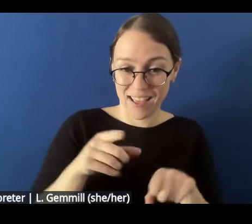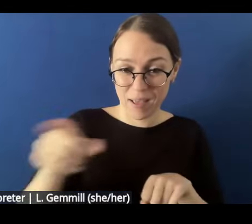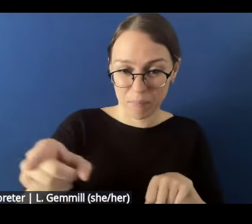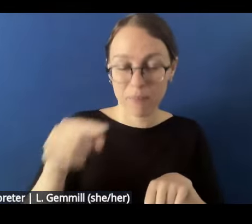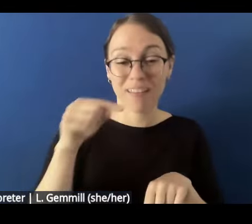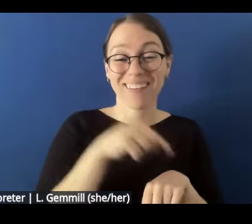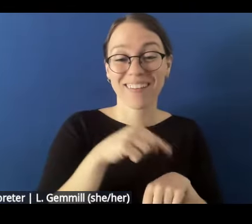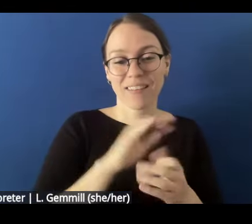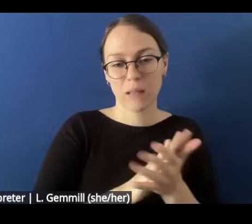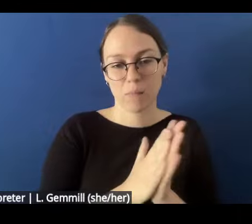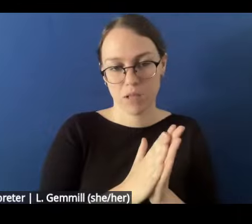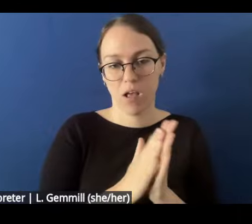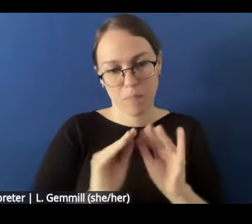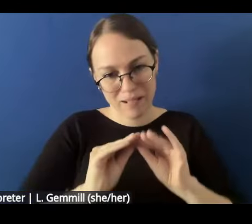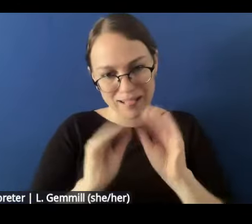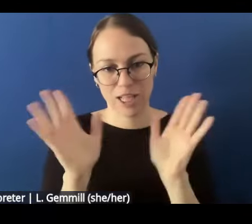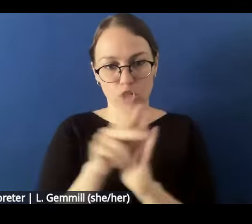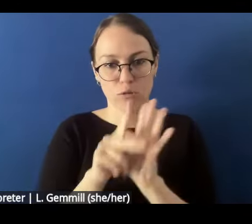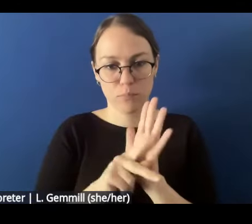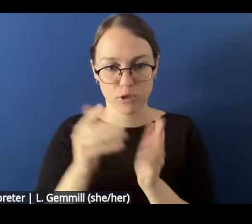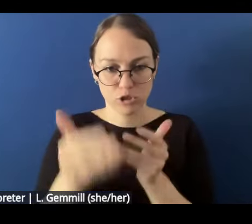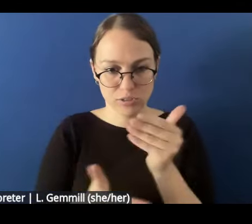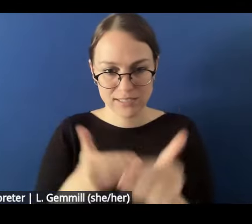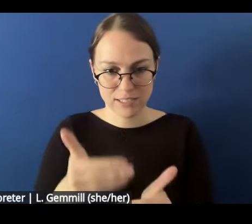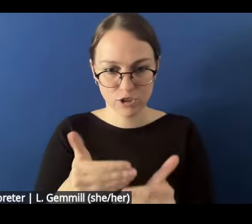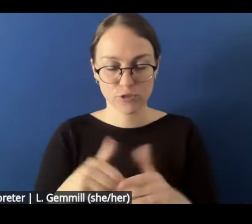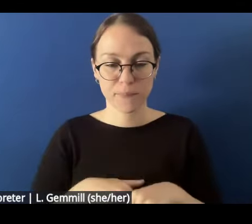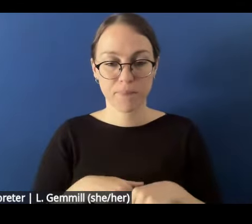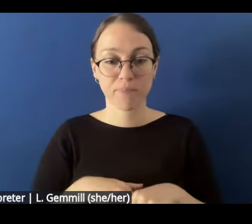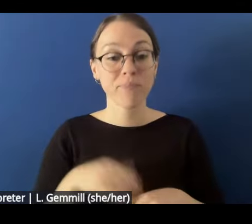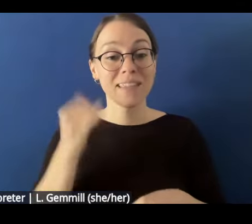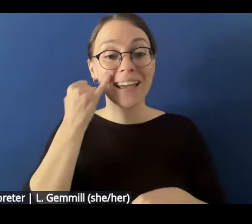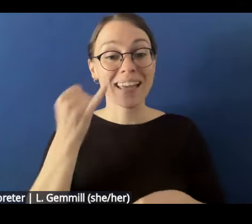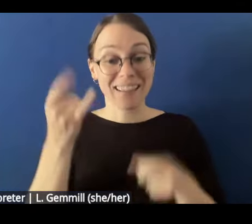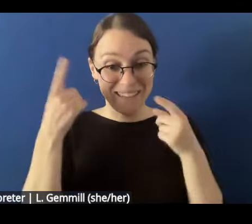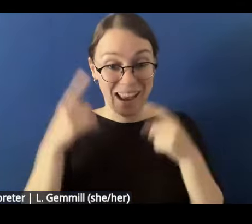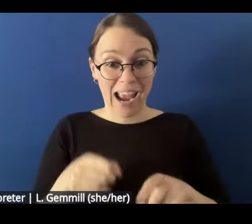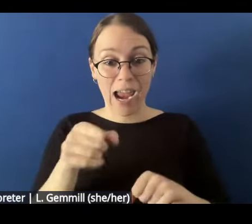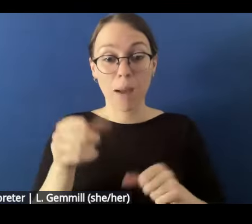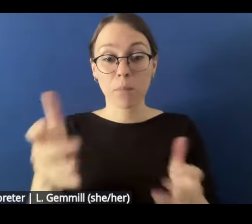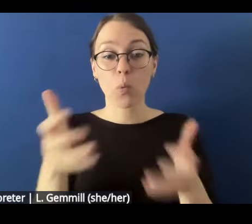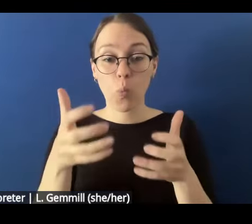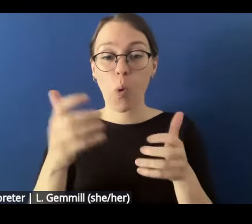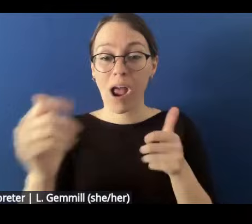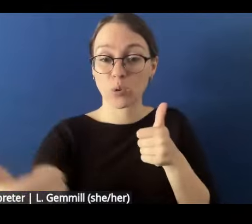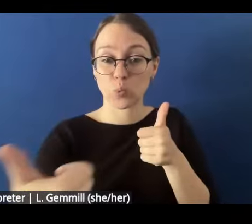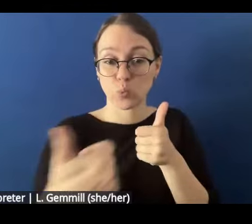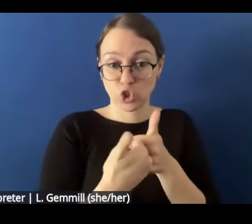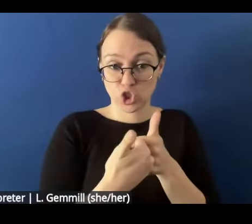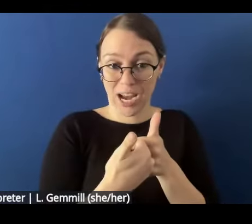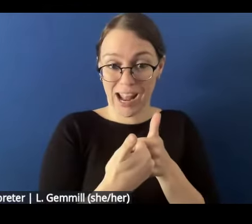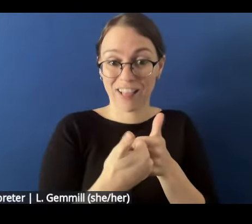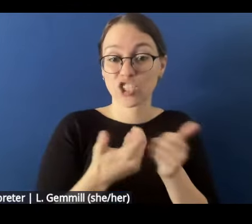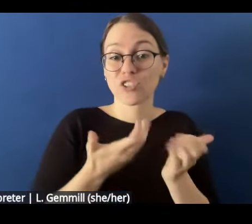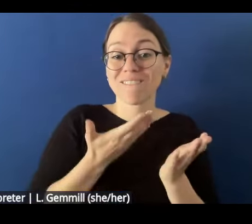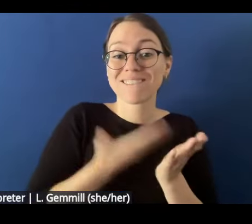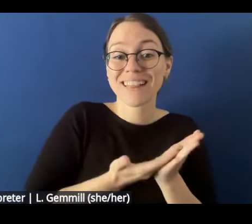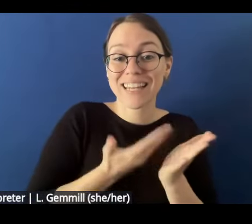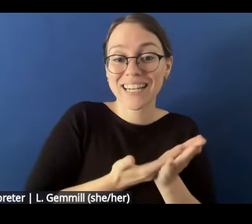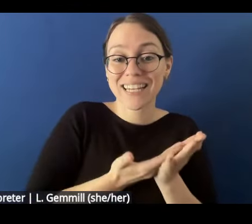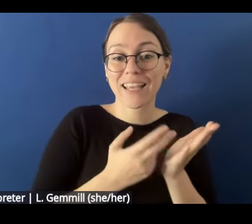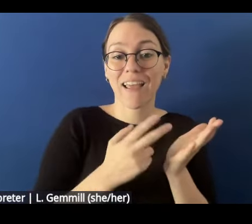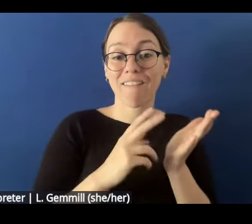is that if you're going to make a challenge to a circulator, the validity of a circulator signature, that there needs to be a